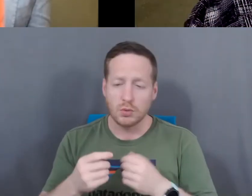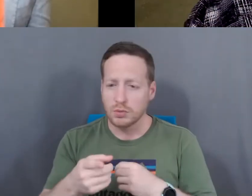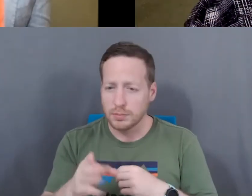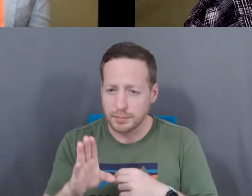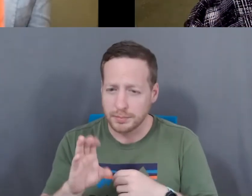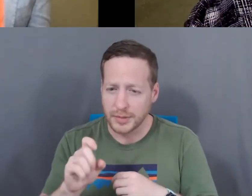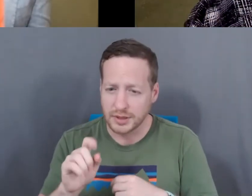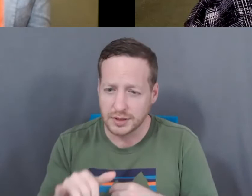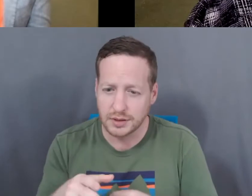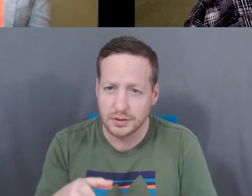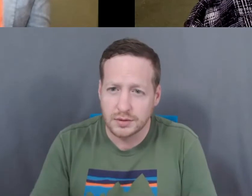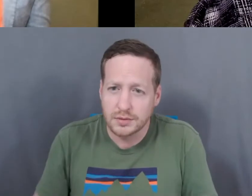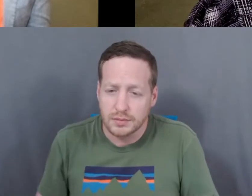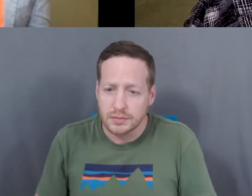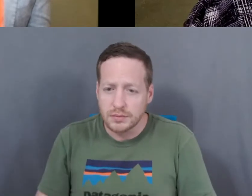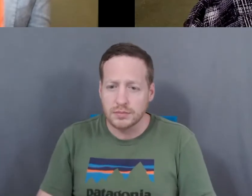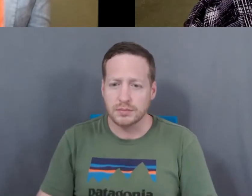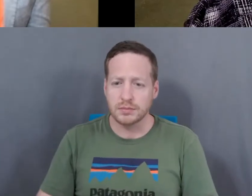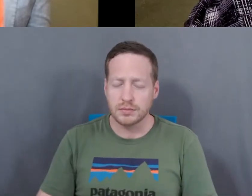Anyone have any discussions? I want to recognize Betsy.